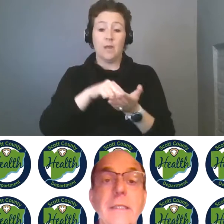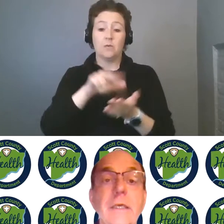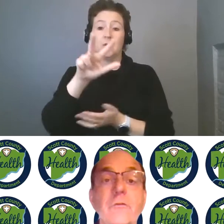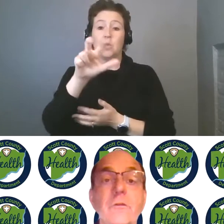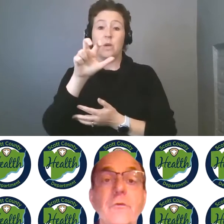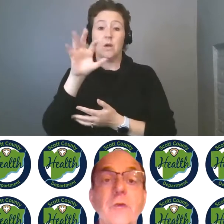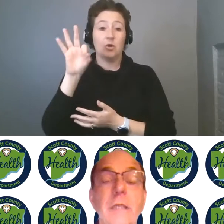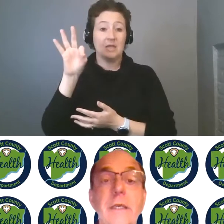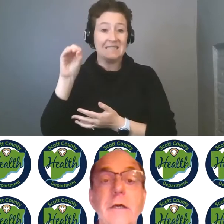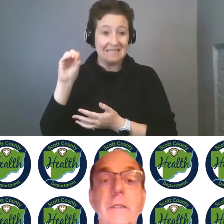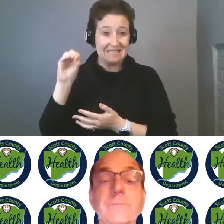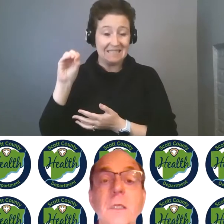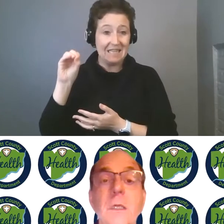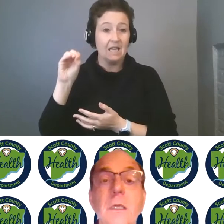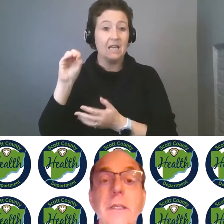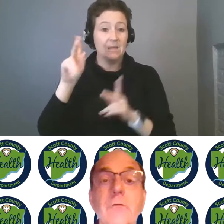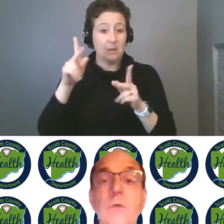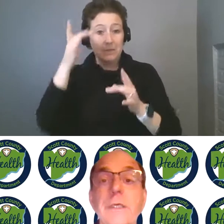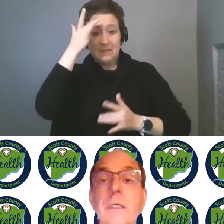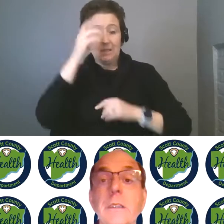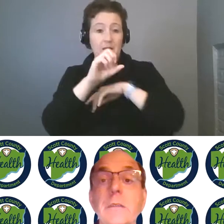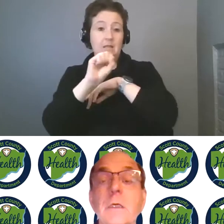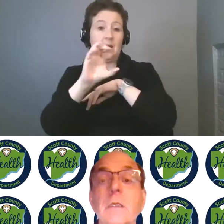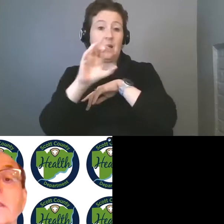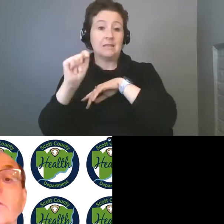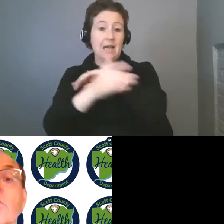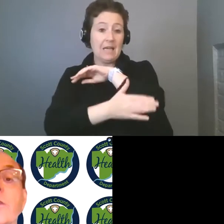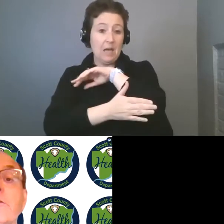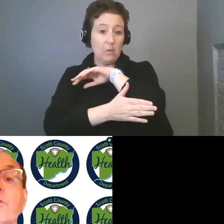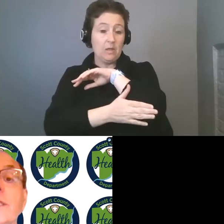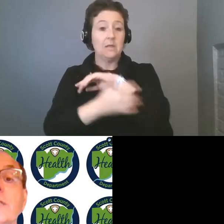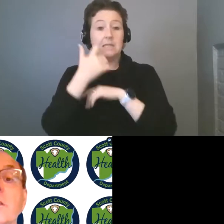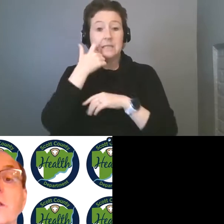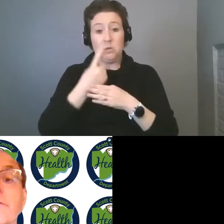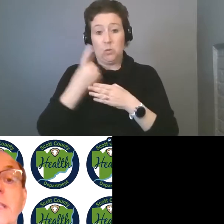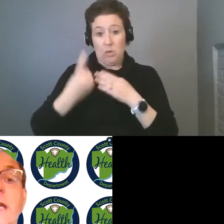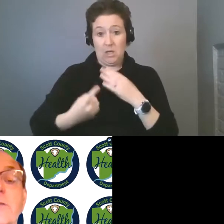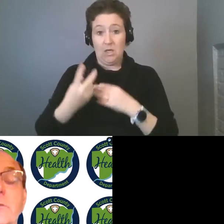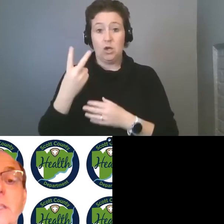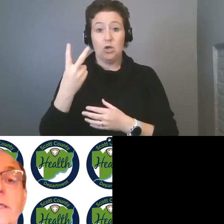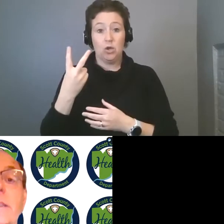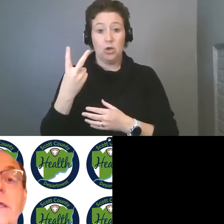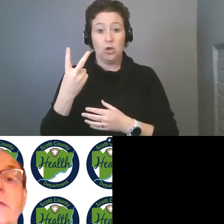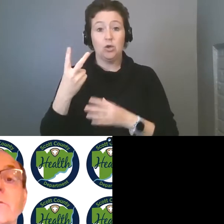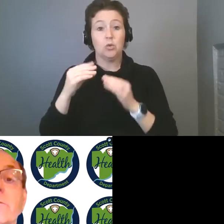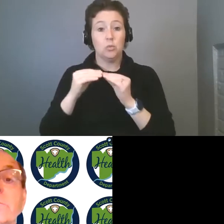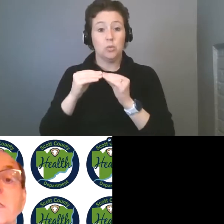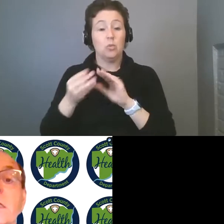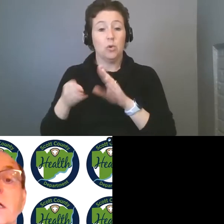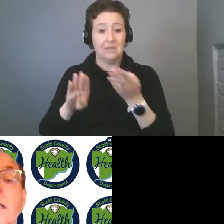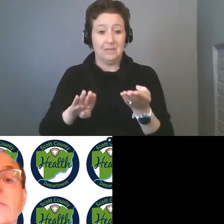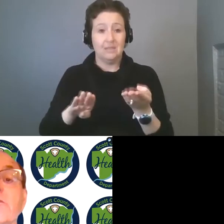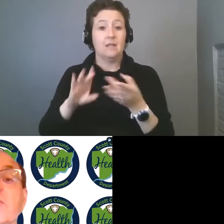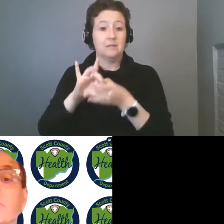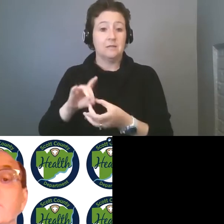2,390 cases for Scott County. And over the weekend, they reported 2 additional COVID-19 related deaths.